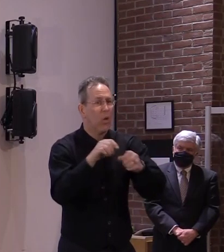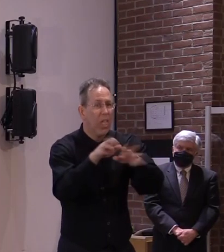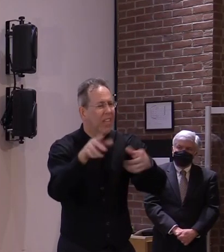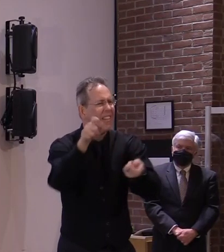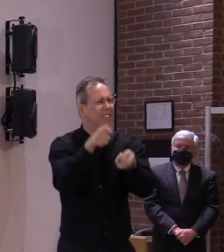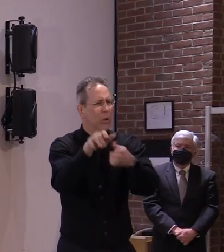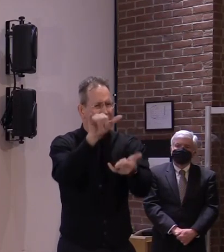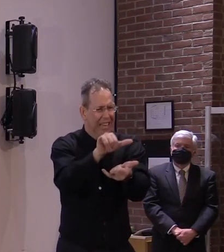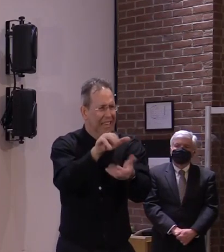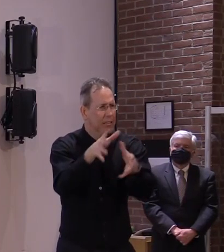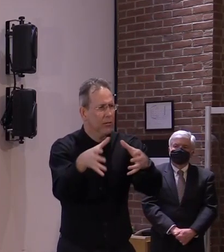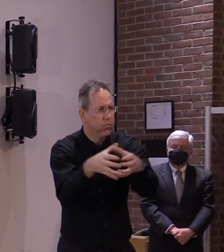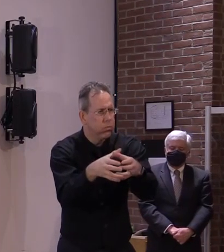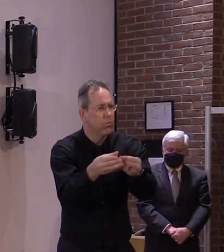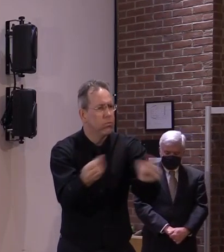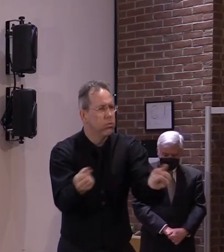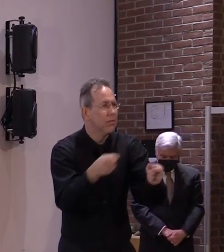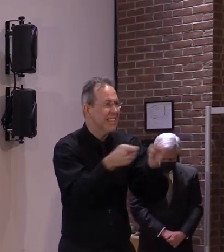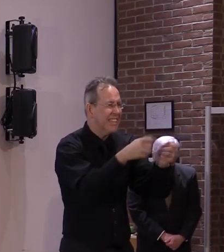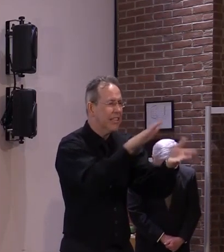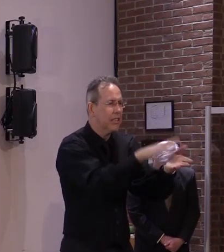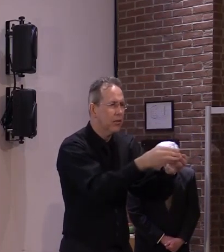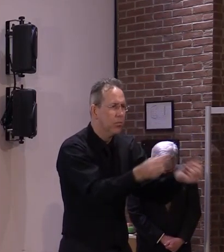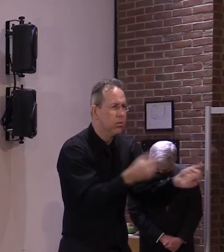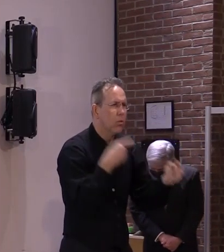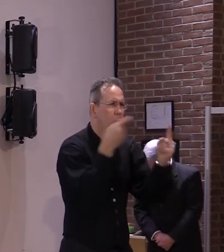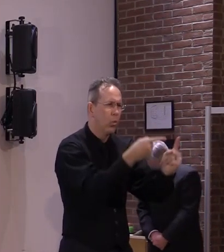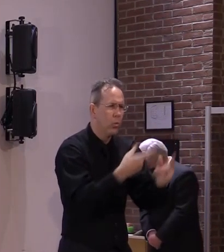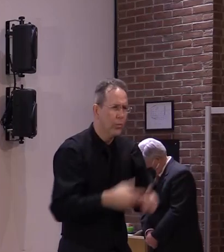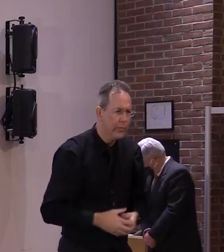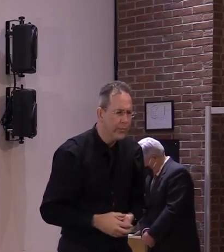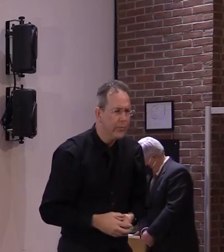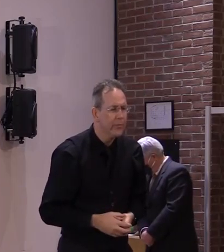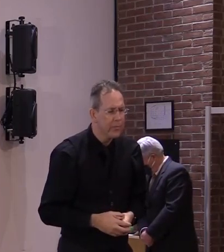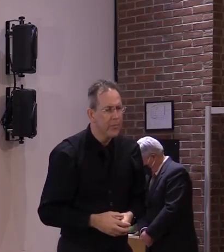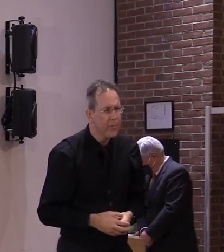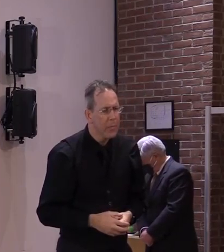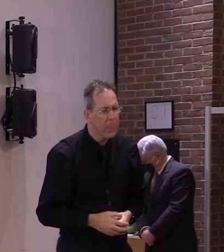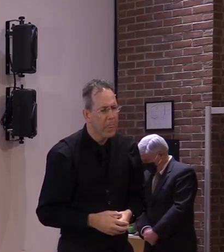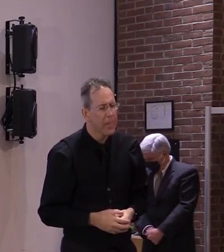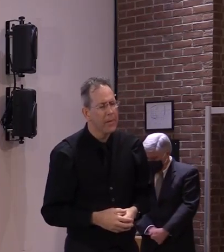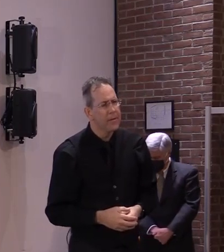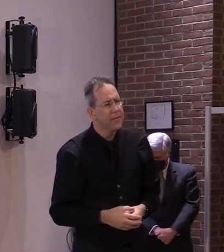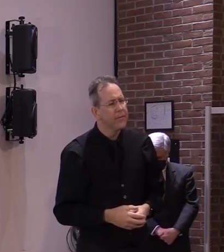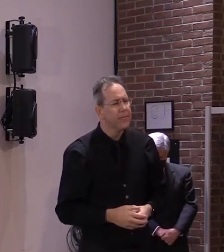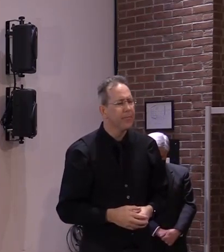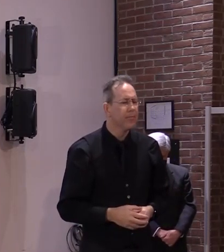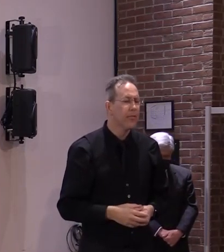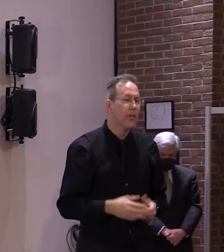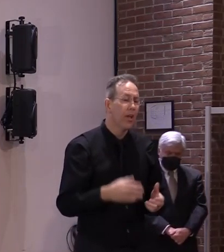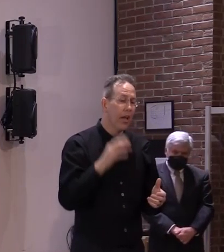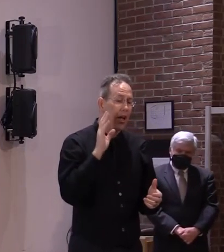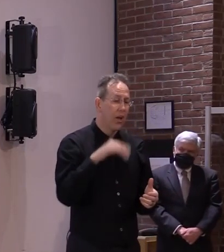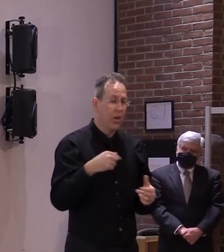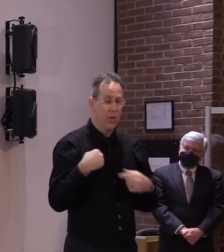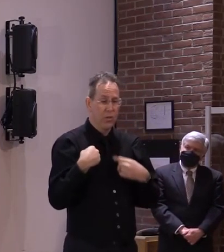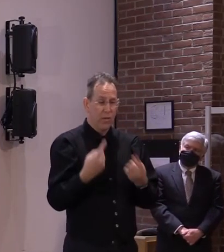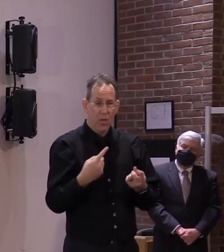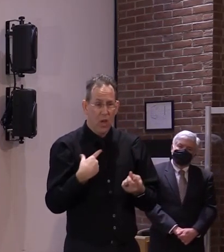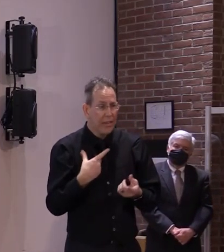The rates with which our first priority populations are taking vaccine are nothing short of phenomenal. Whether we are talking